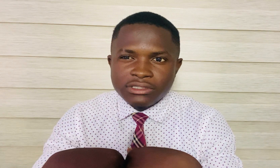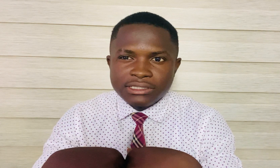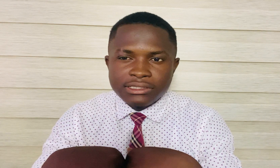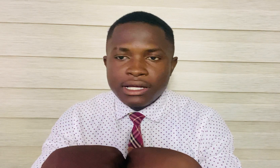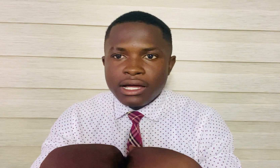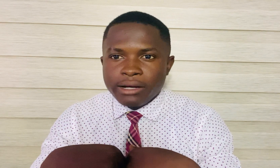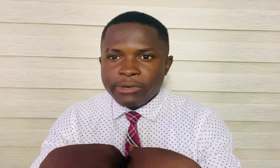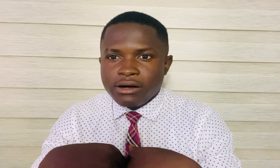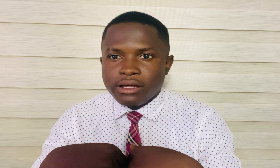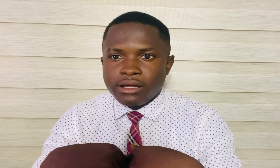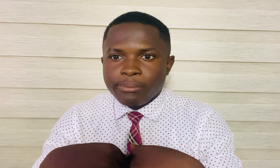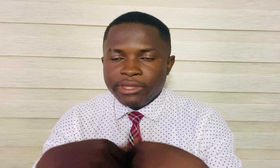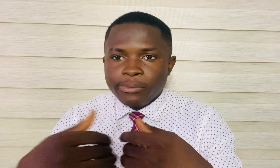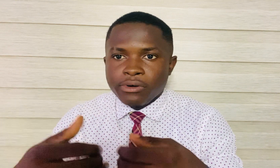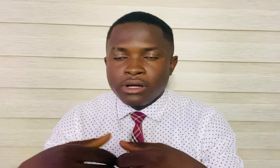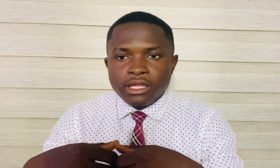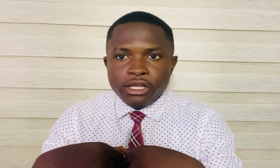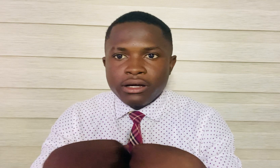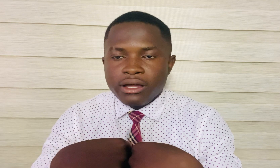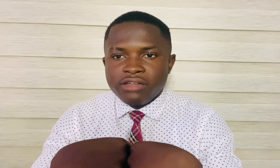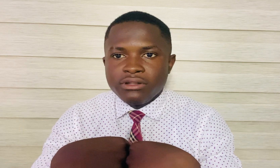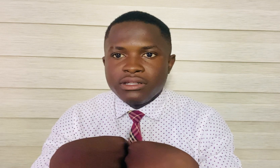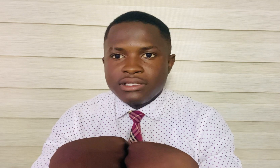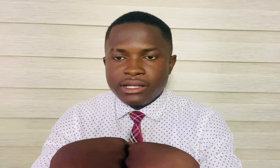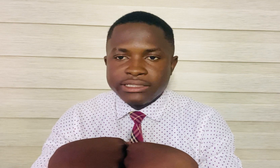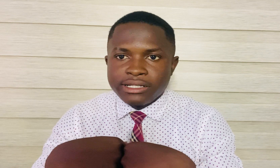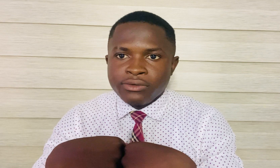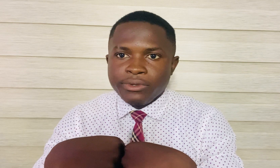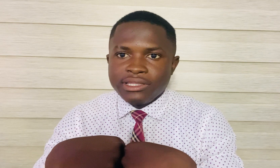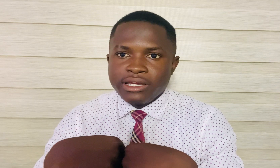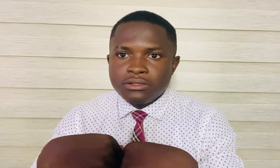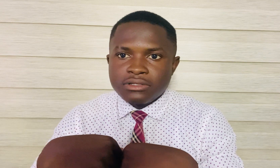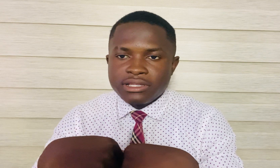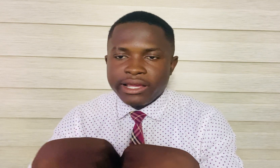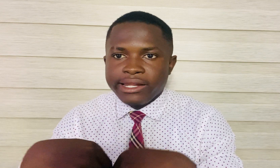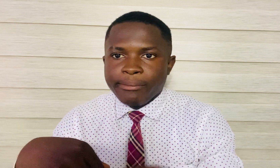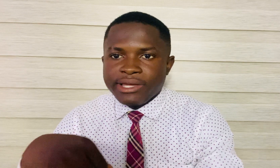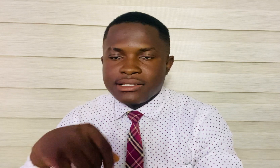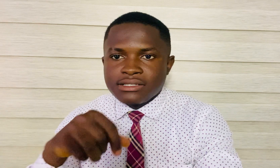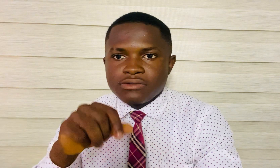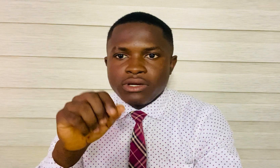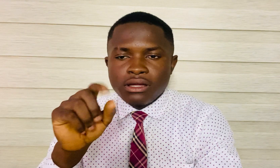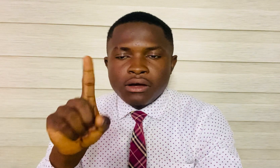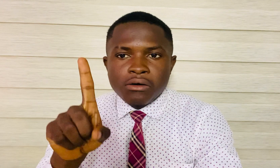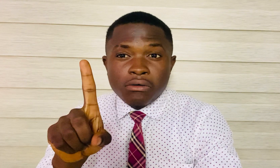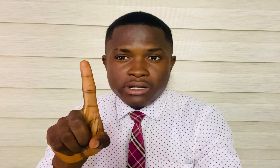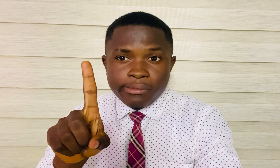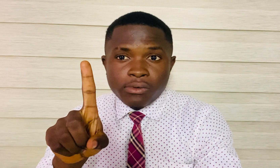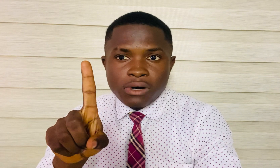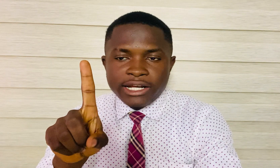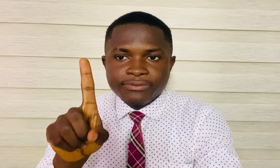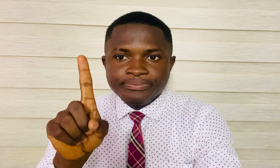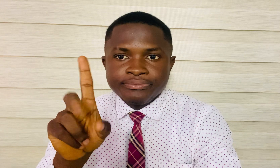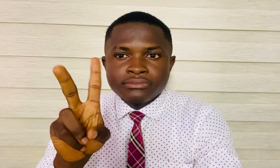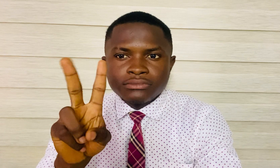noticed among people in our everyday setting, we tend to sign numbers this way. Oh, number 1,